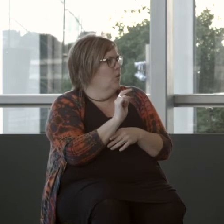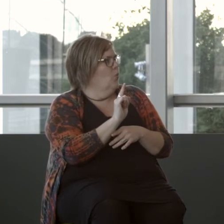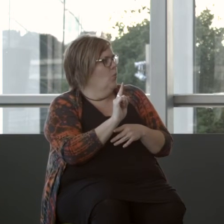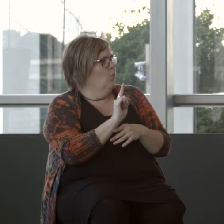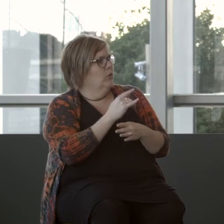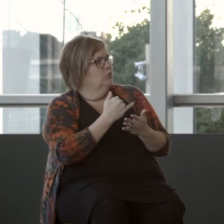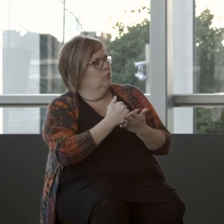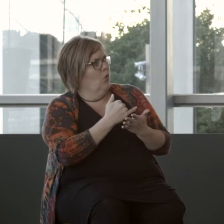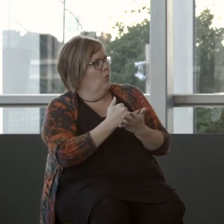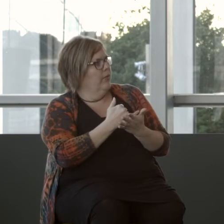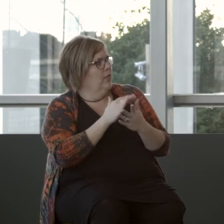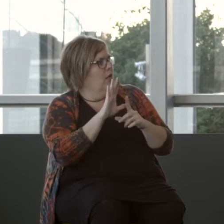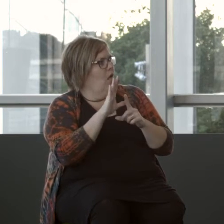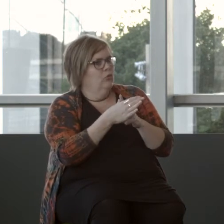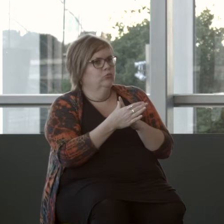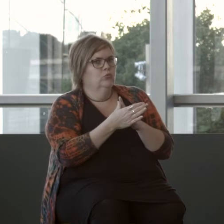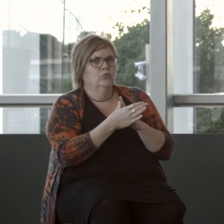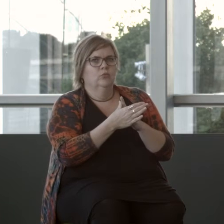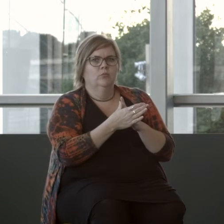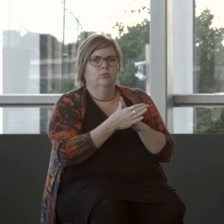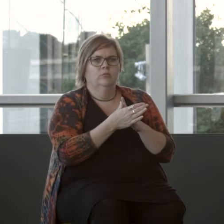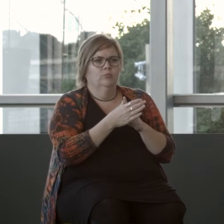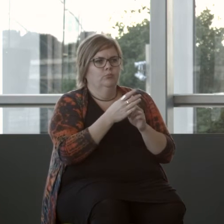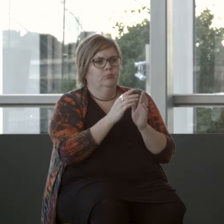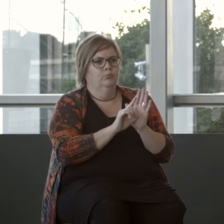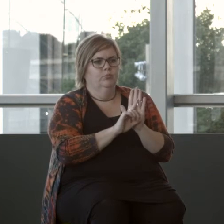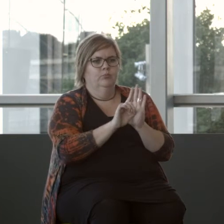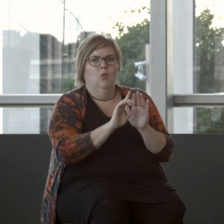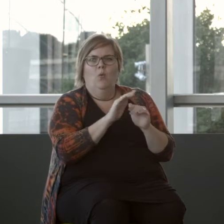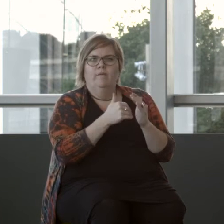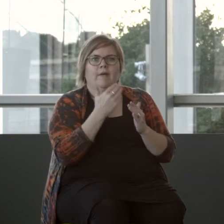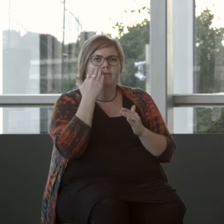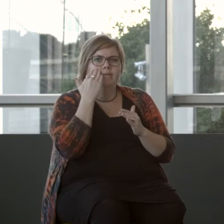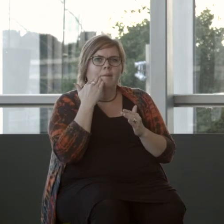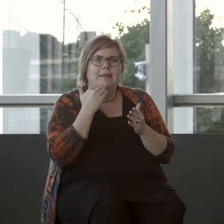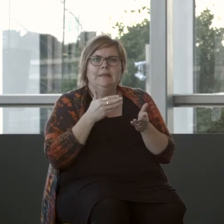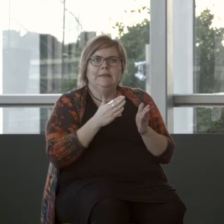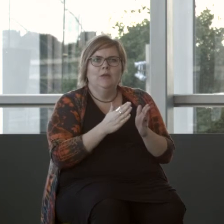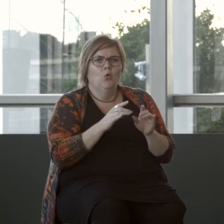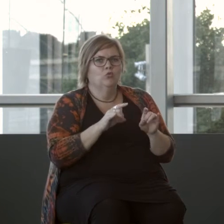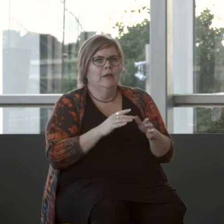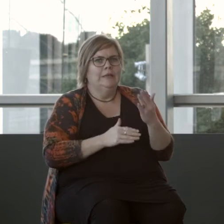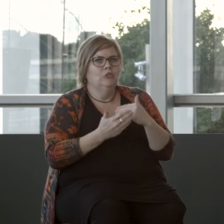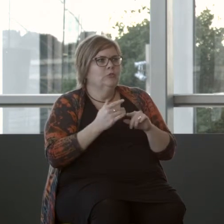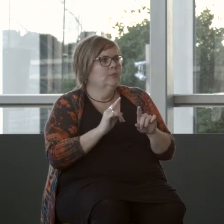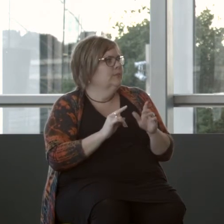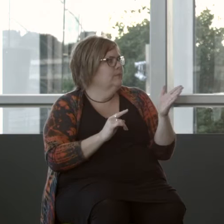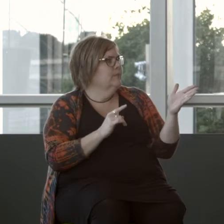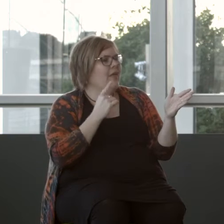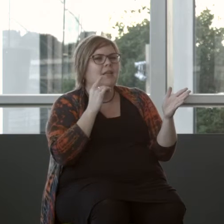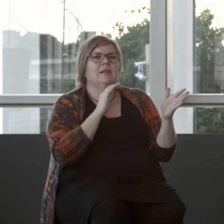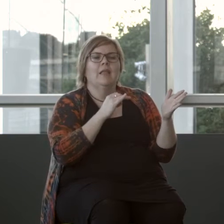what's wrong with cultural representations of femininity or Australian history? I don't think there's anything wrong with them, but I